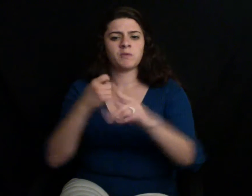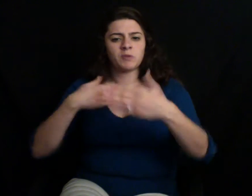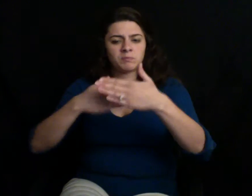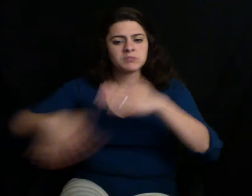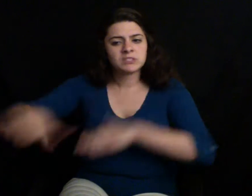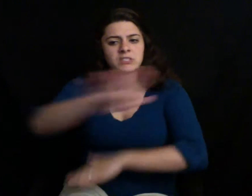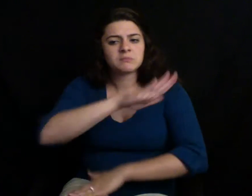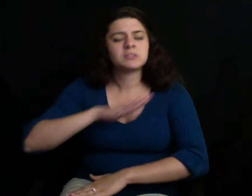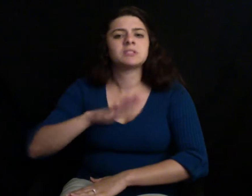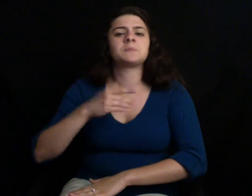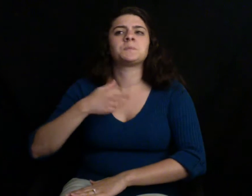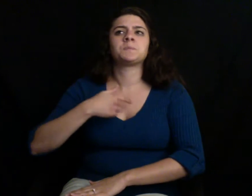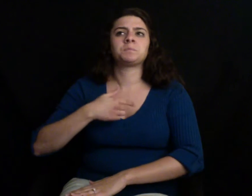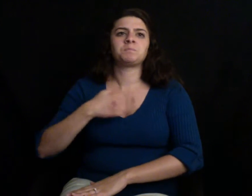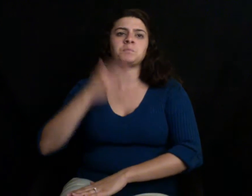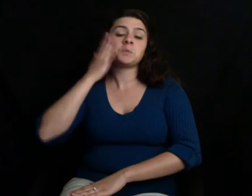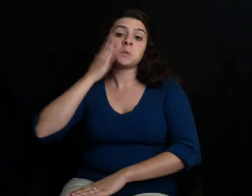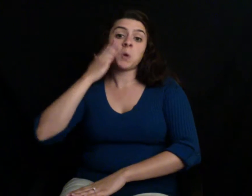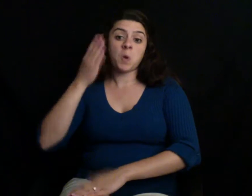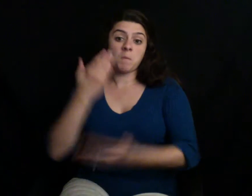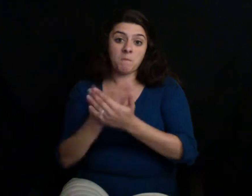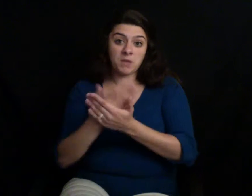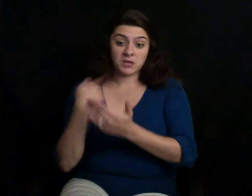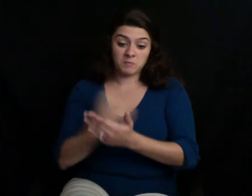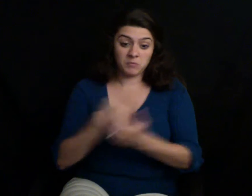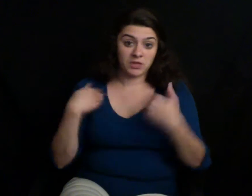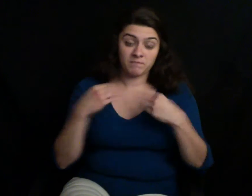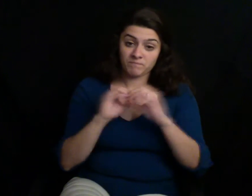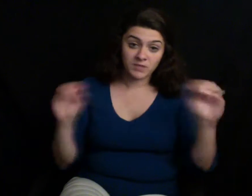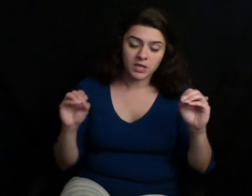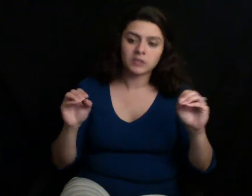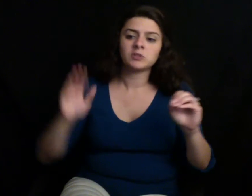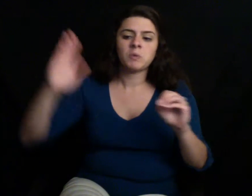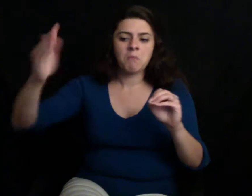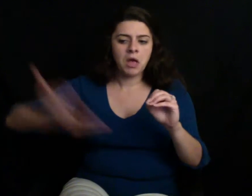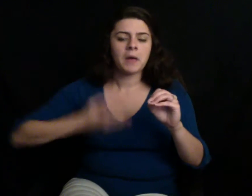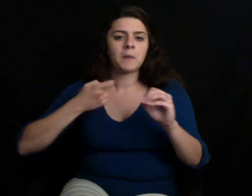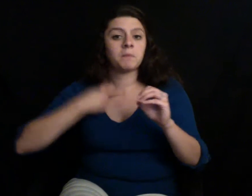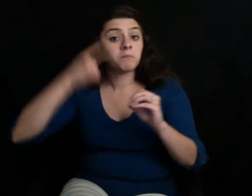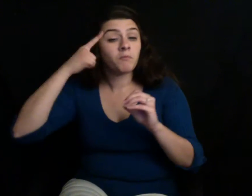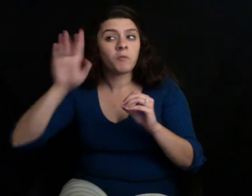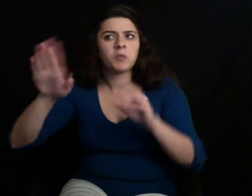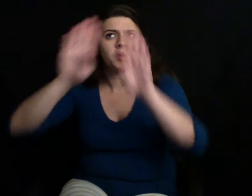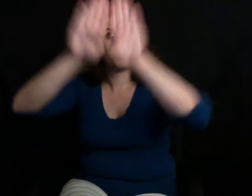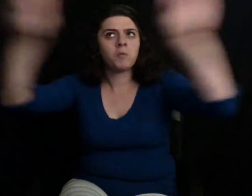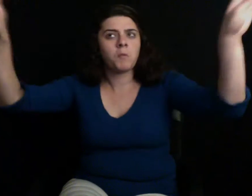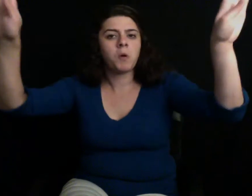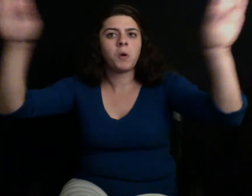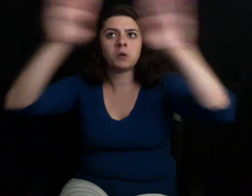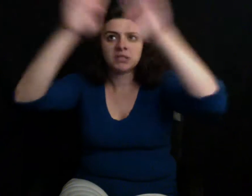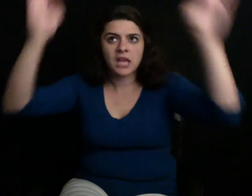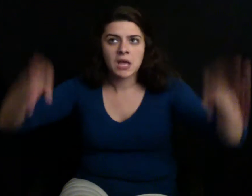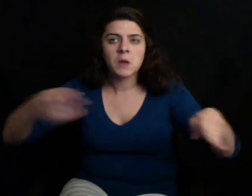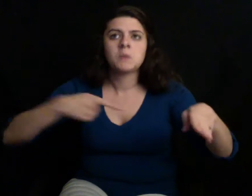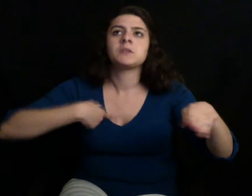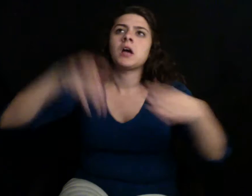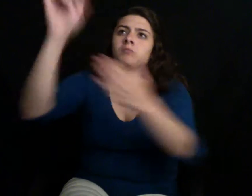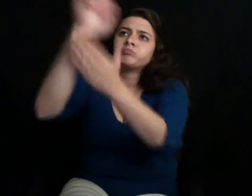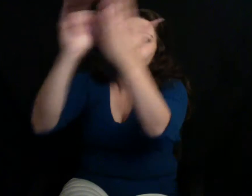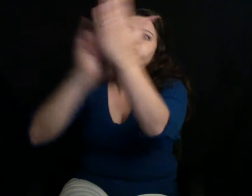mosque would hire me to go to their home and draw on their kids' walls. So I drew like butterflies and things on their walls. So I just became like this great artist. Then one day I drew a